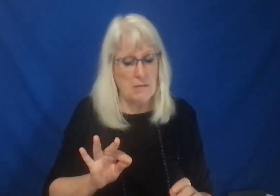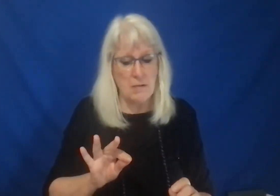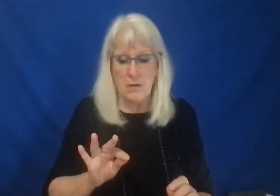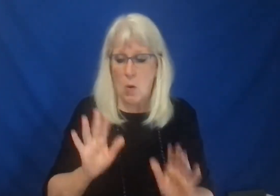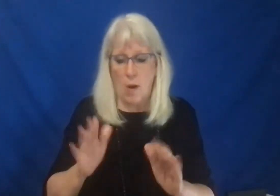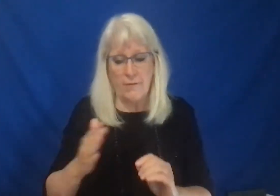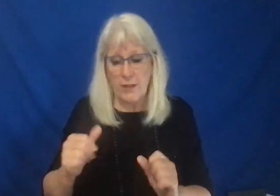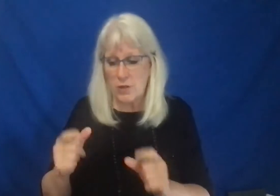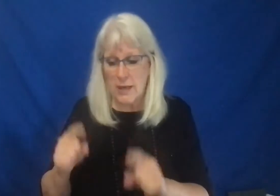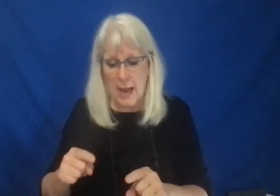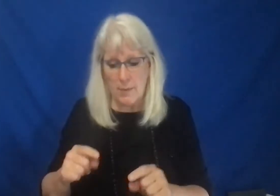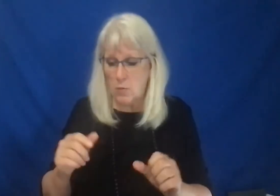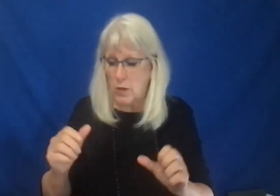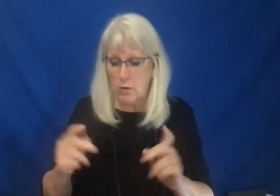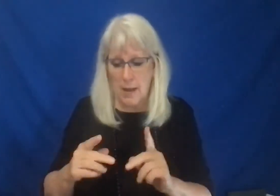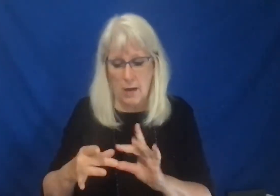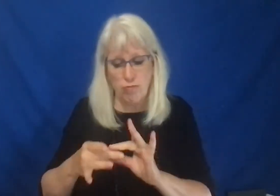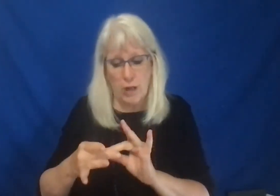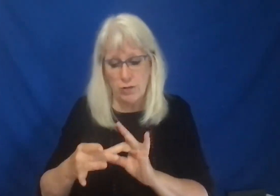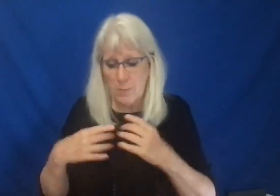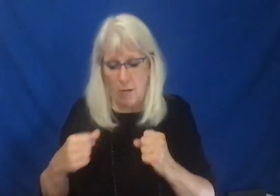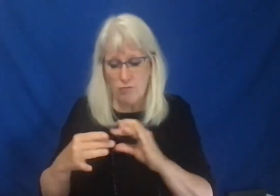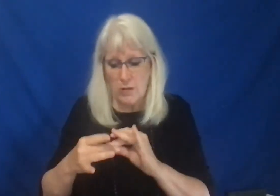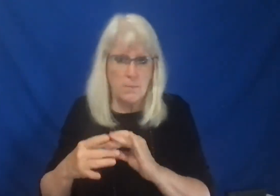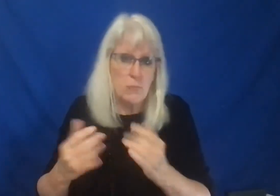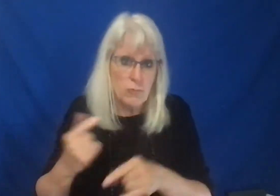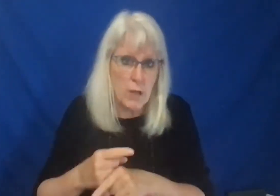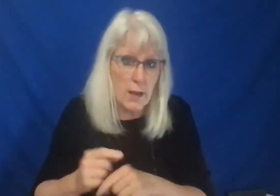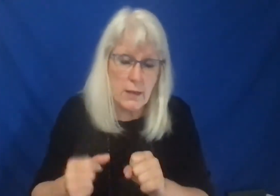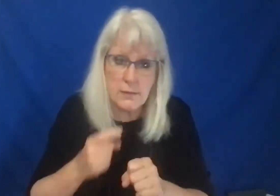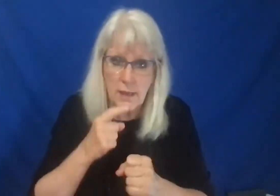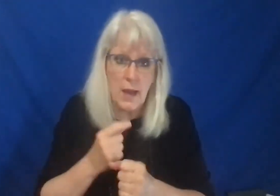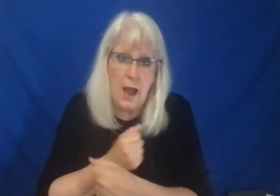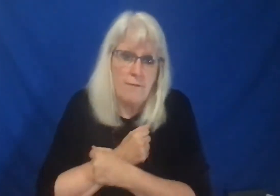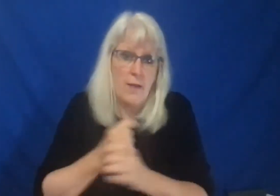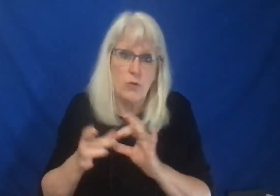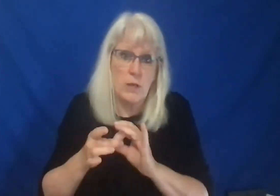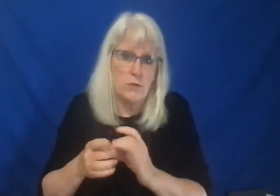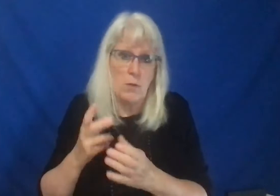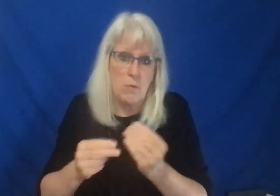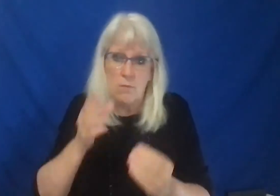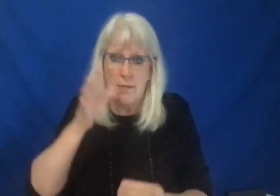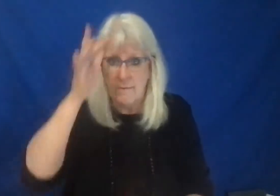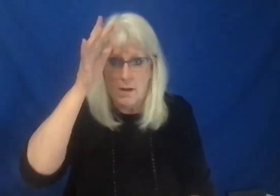be restored. Today, I can say that I have loving relationships with both of my parents, who were my